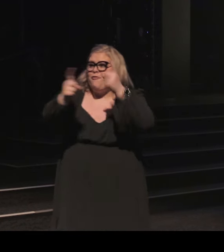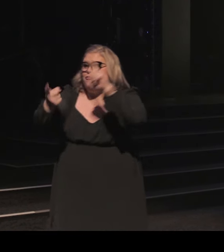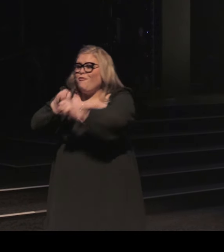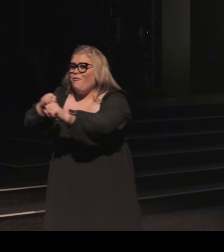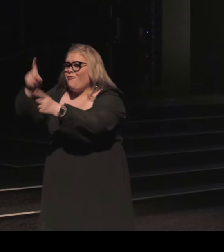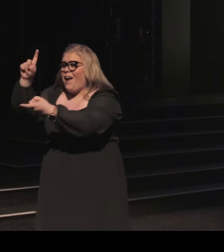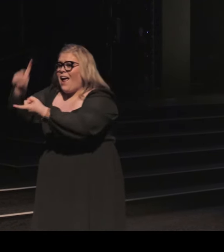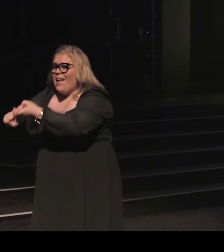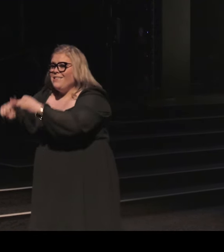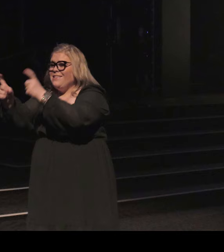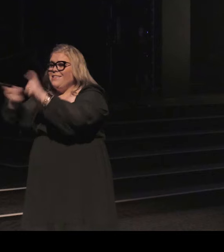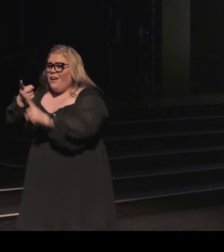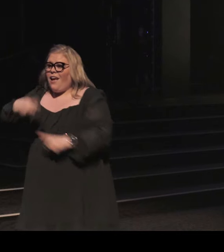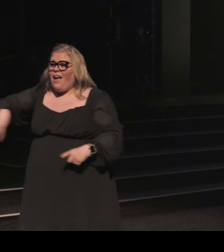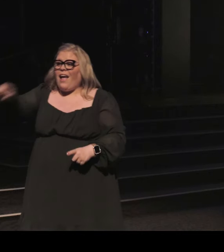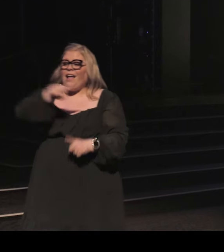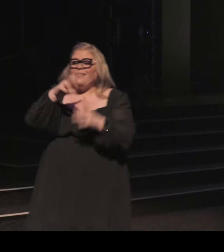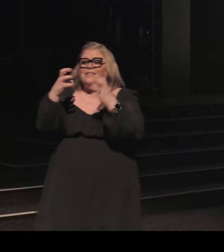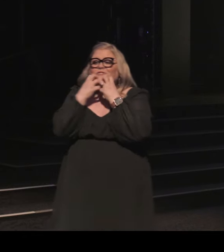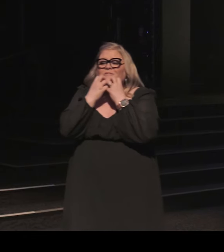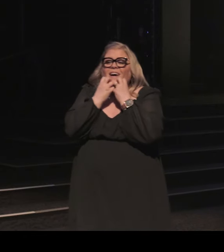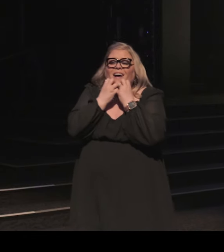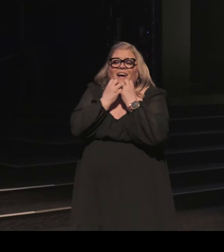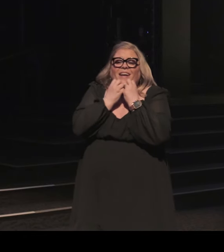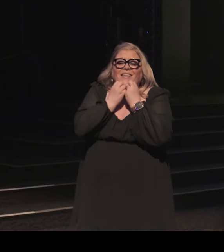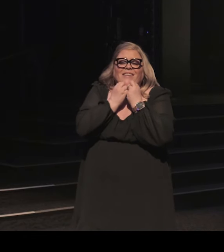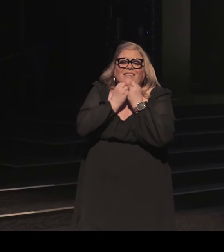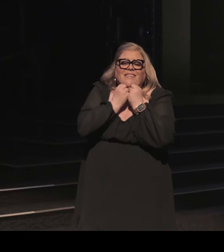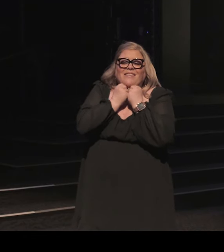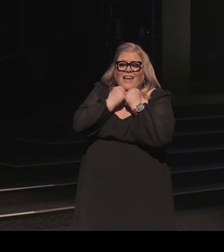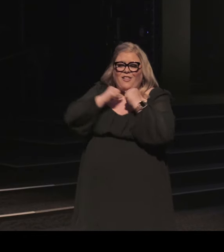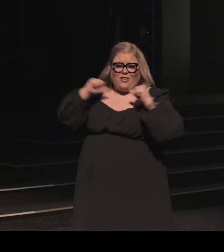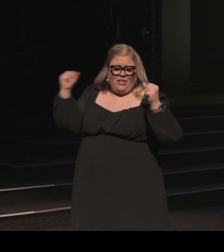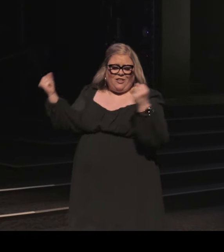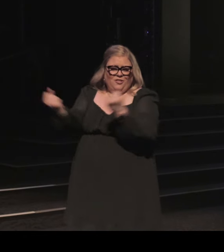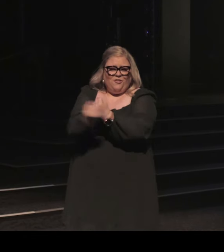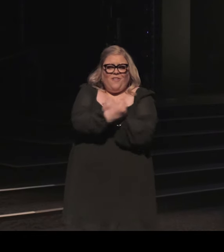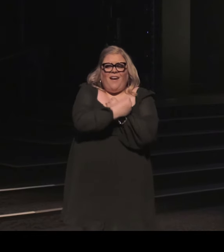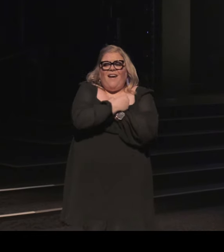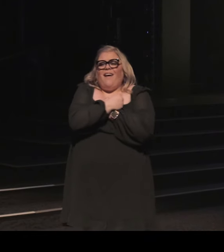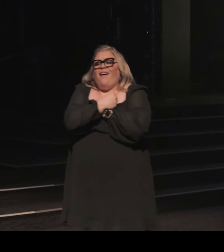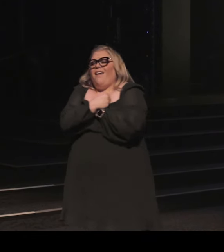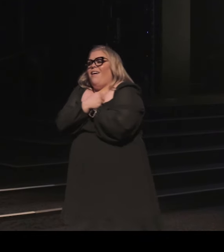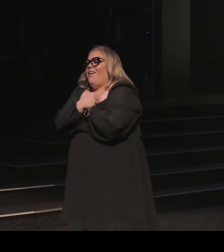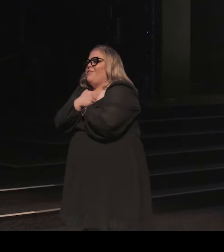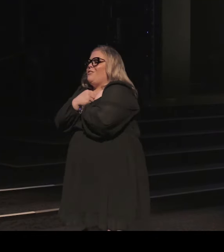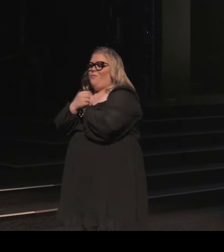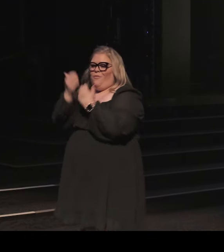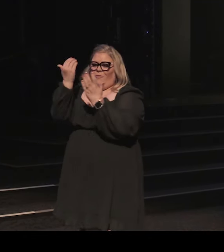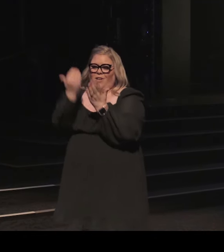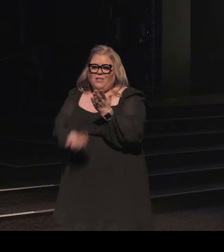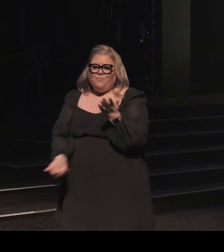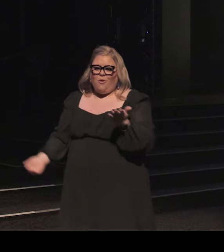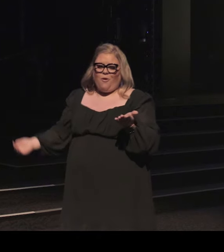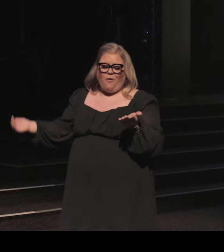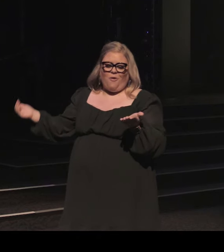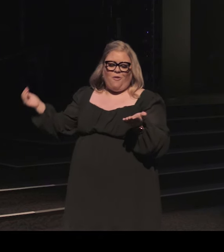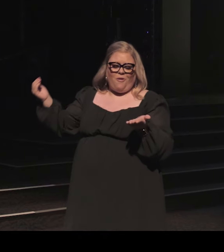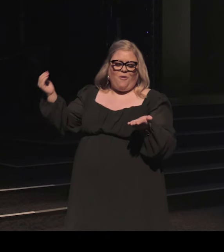yore. Faithful friends who are to us, gather near to us once